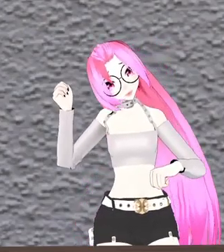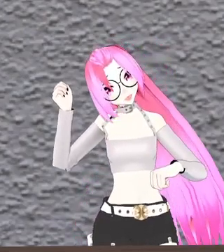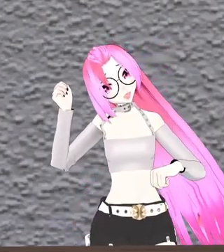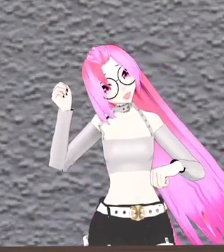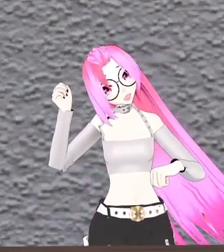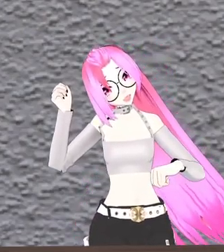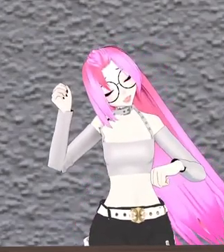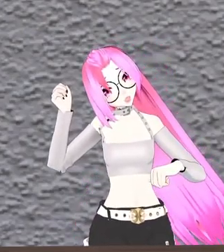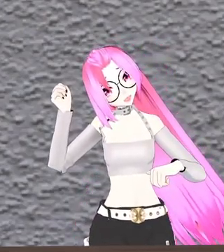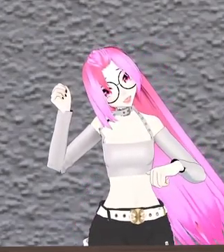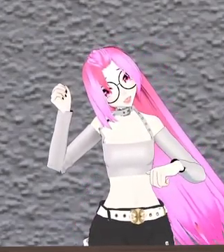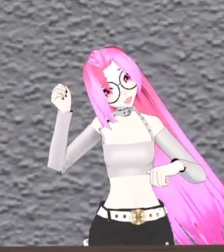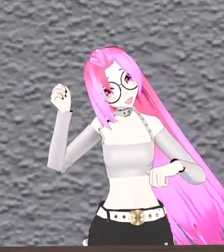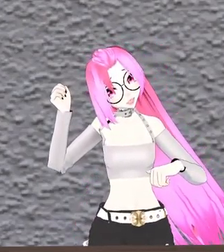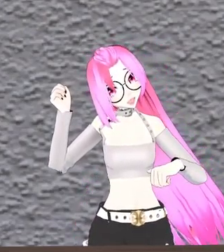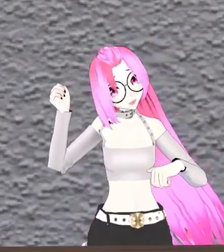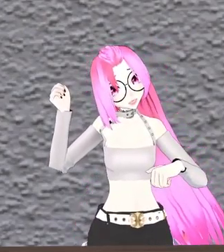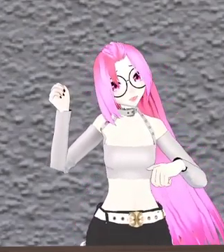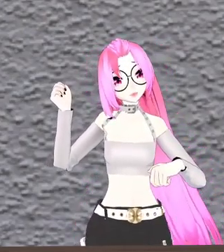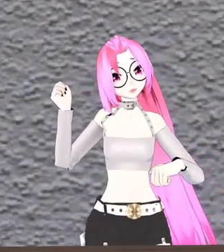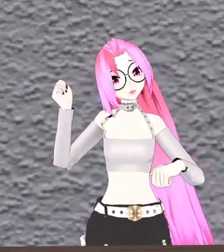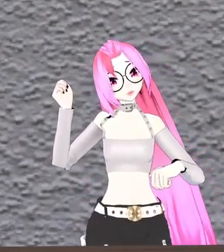I'm getting lazy with teaching name signs?